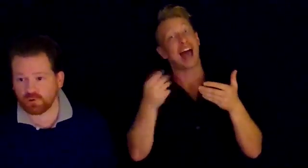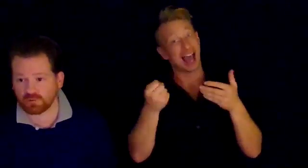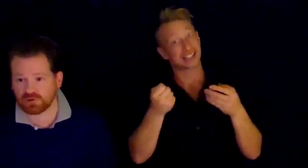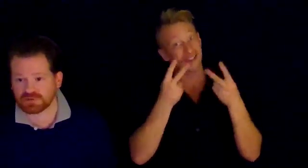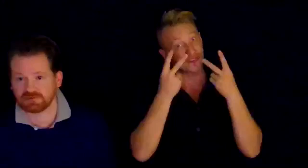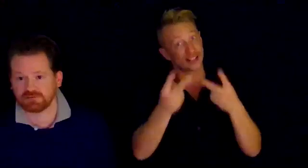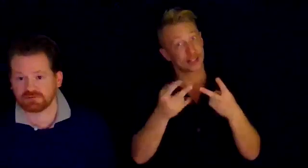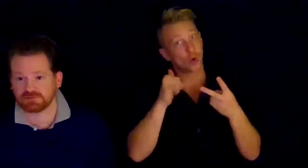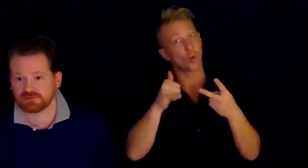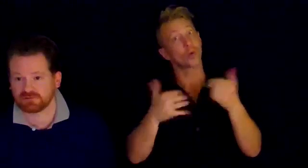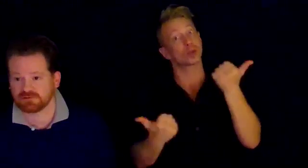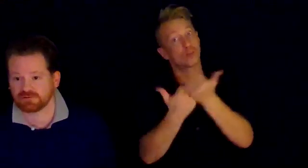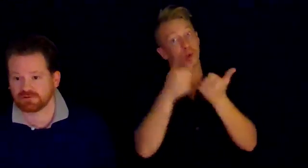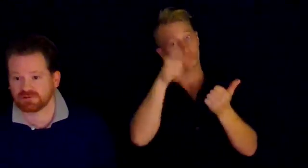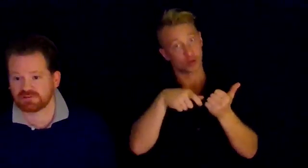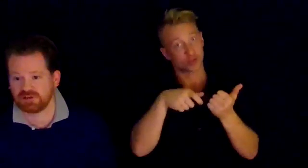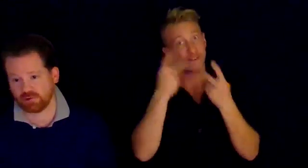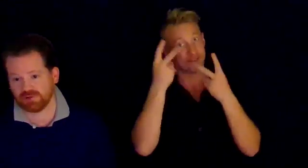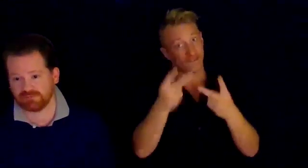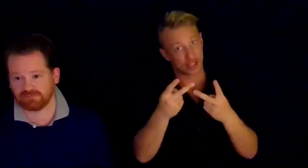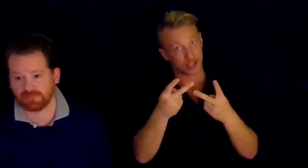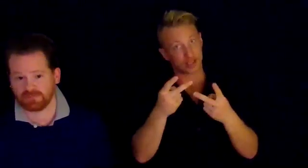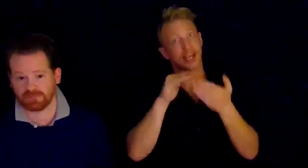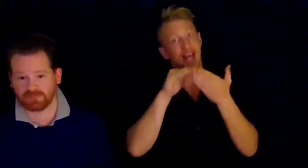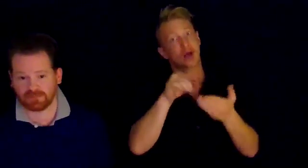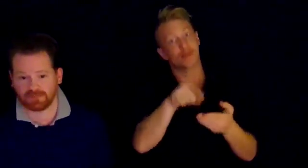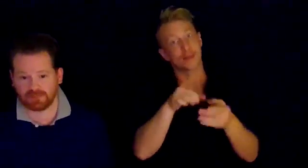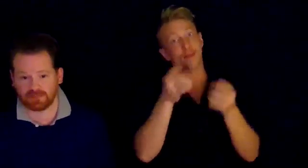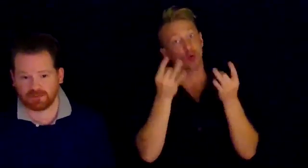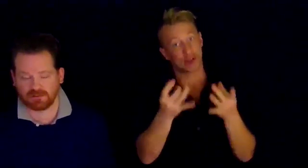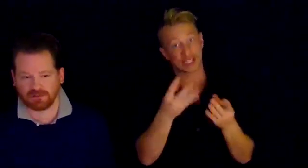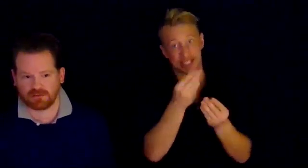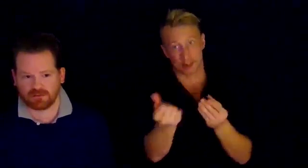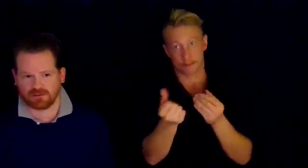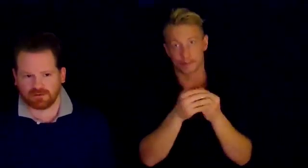or a support person to help them.